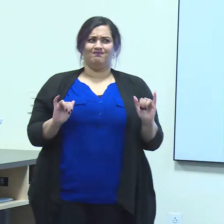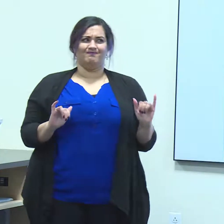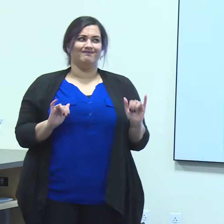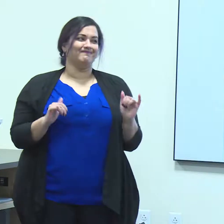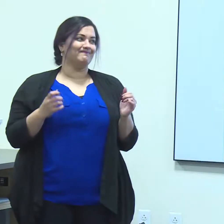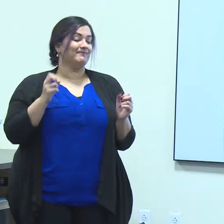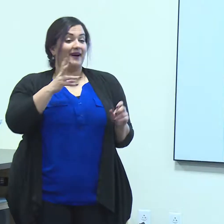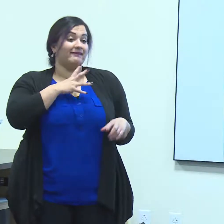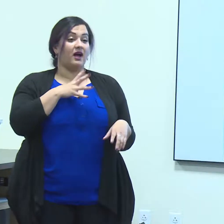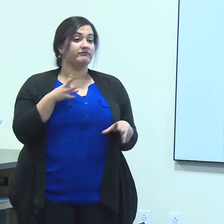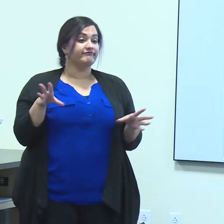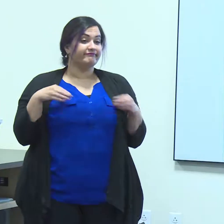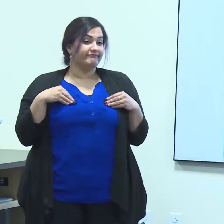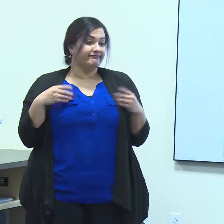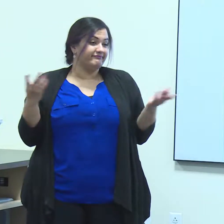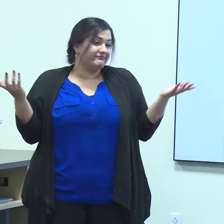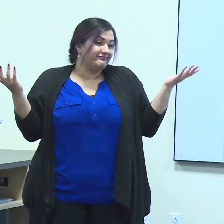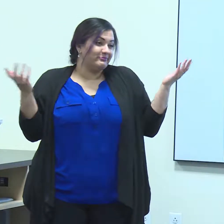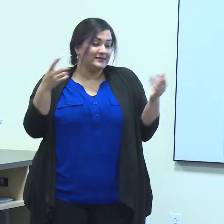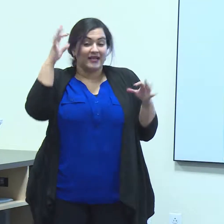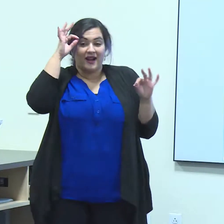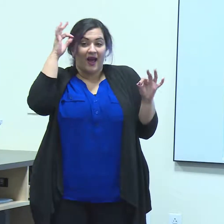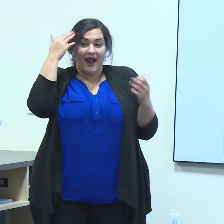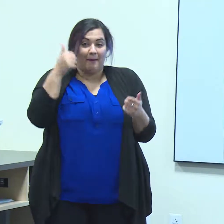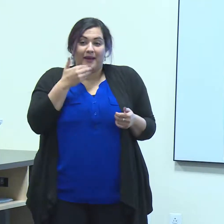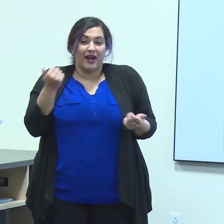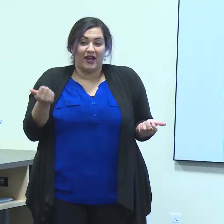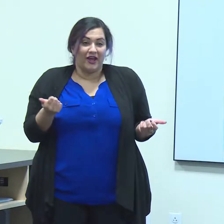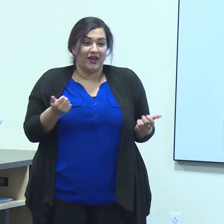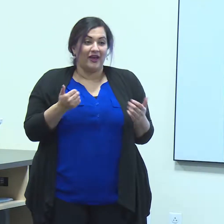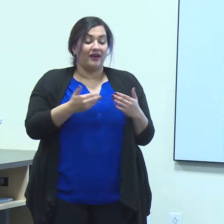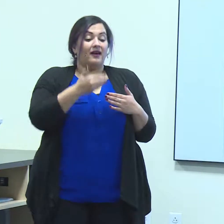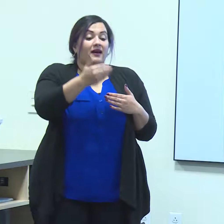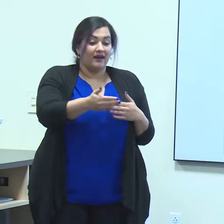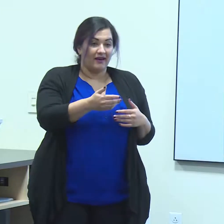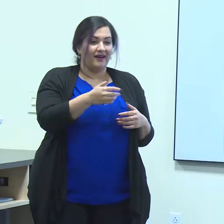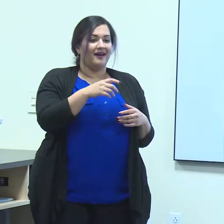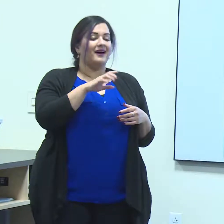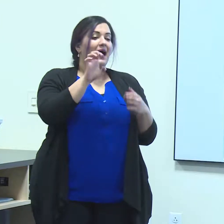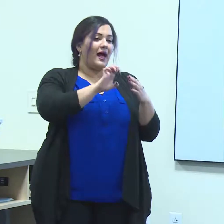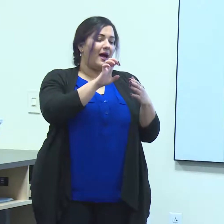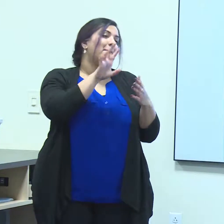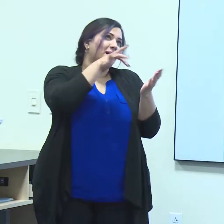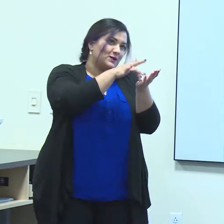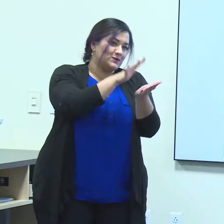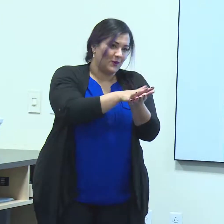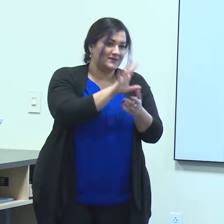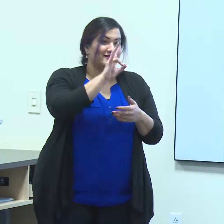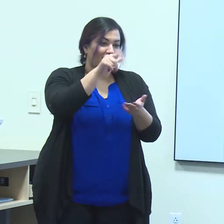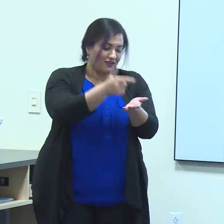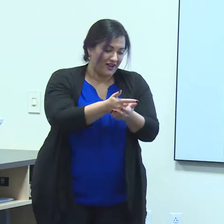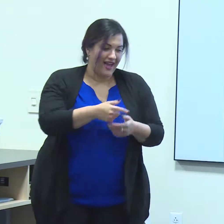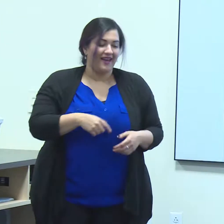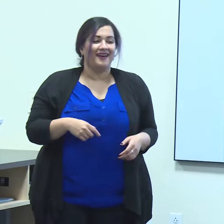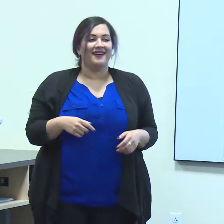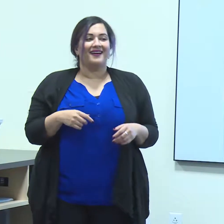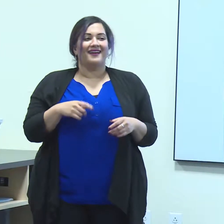answer." And so I accepted that response at the time. I didn't know any better. So I got to middle school in